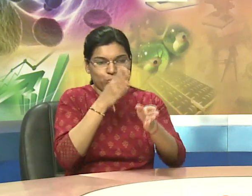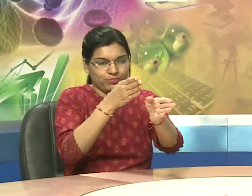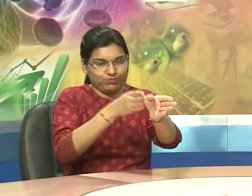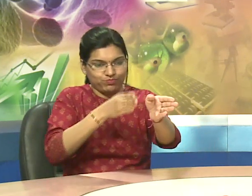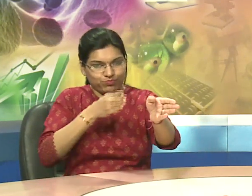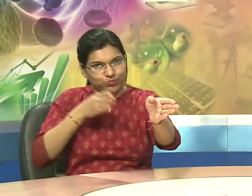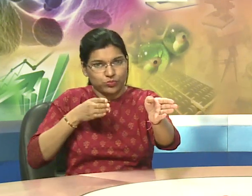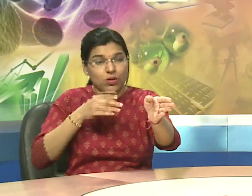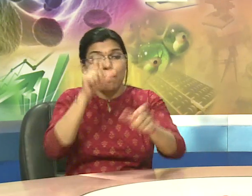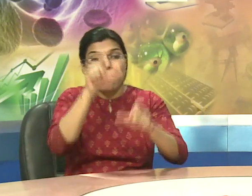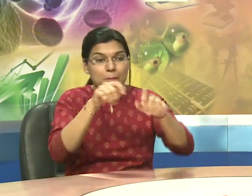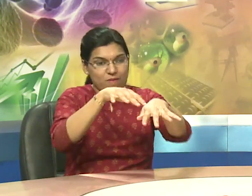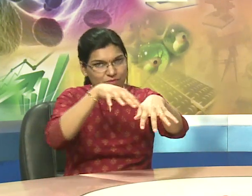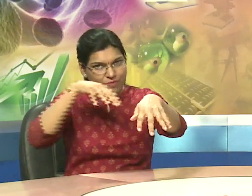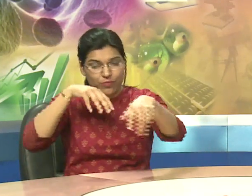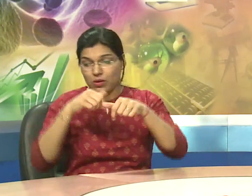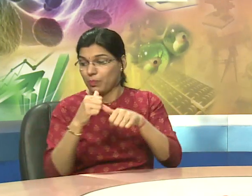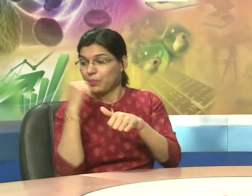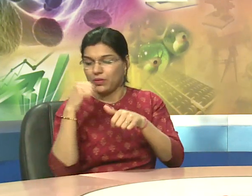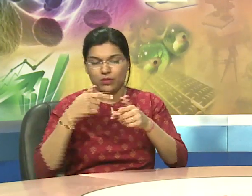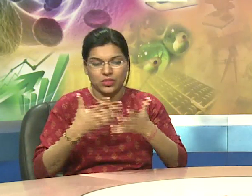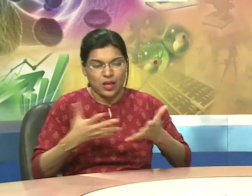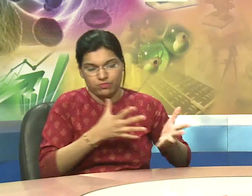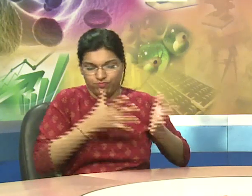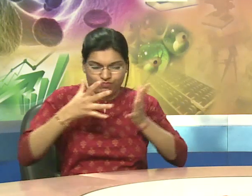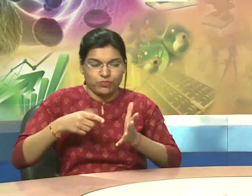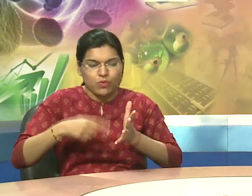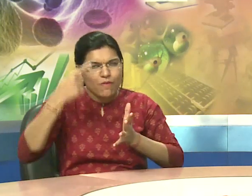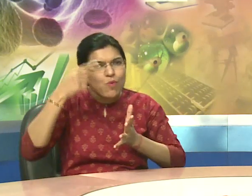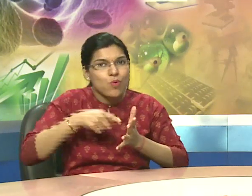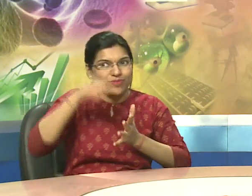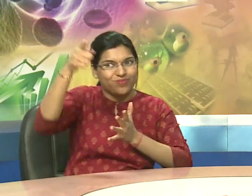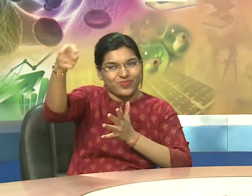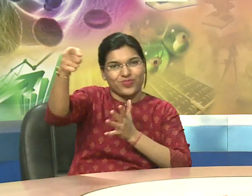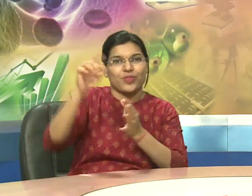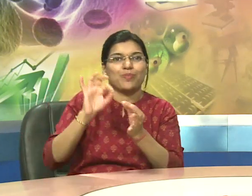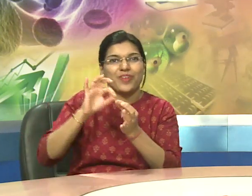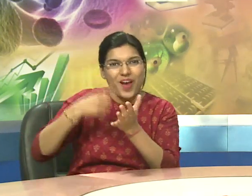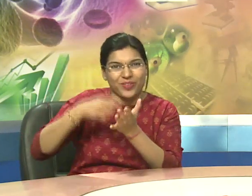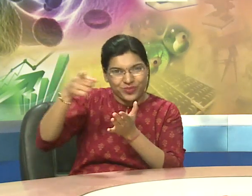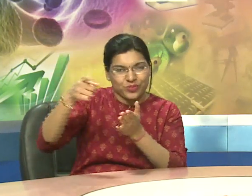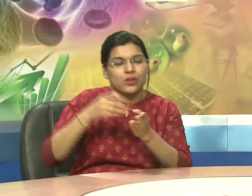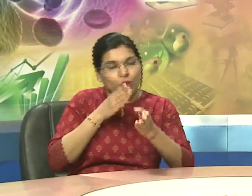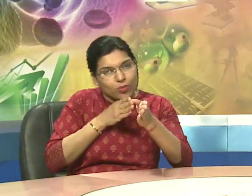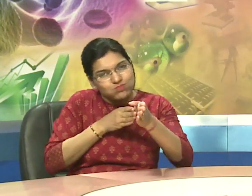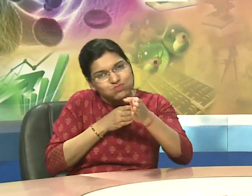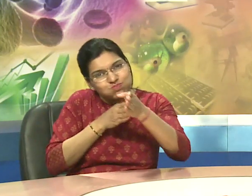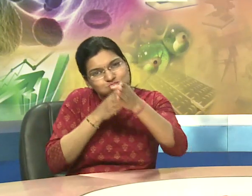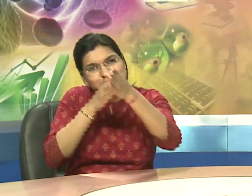For example, I want to carry some things, heavy goods from one place to another place. I'll contact the railway